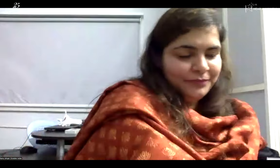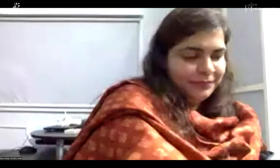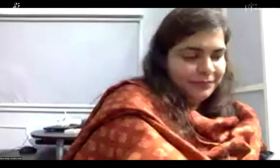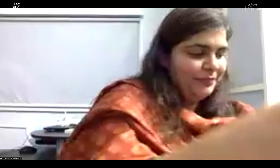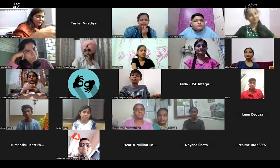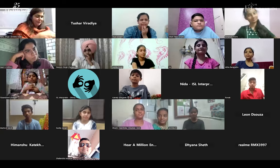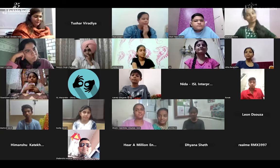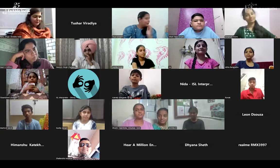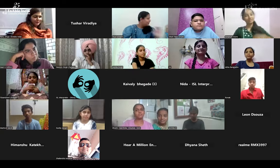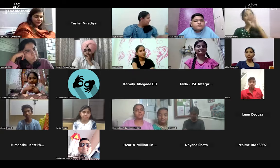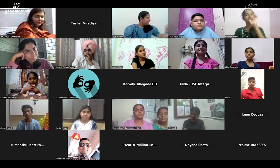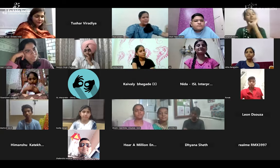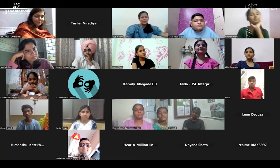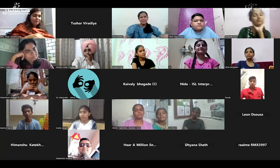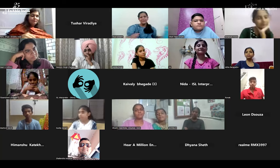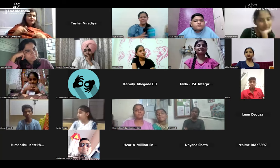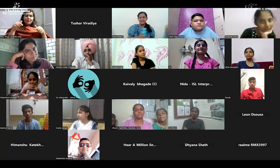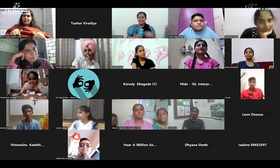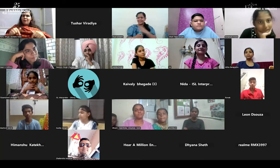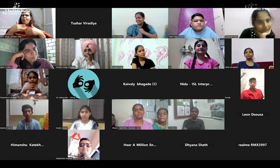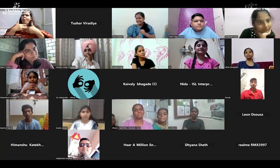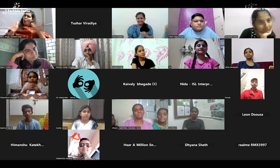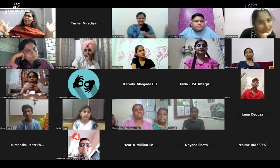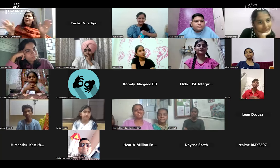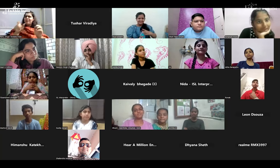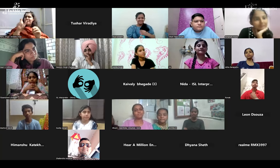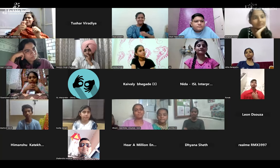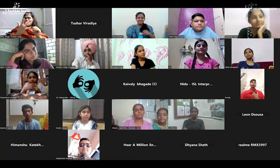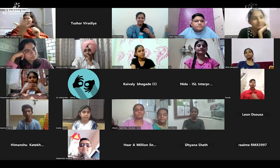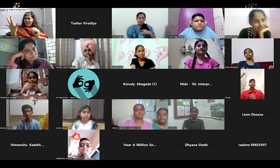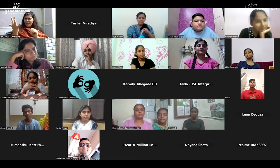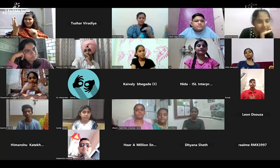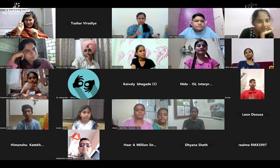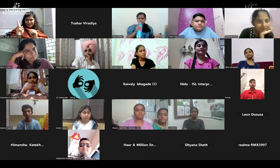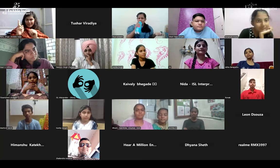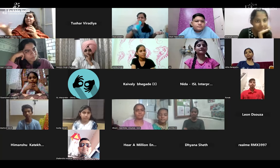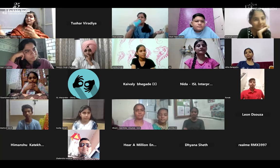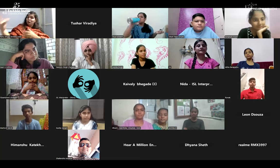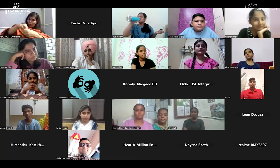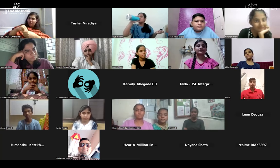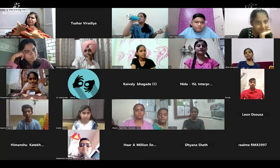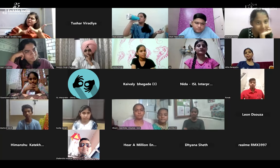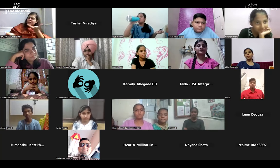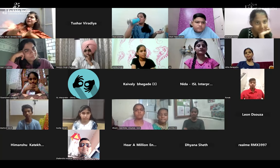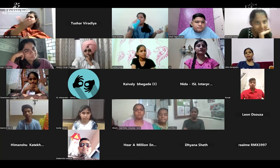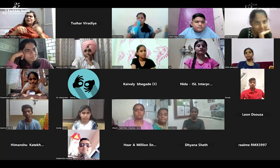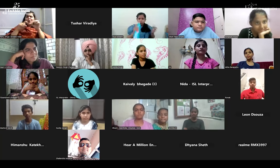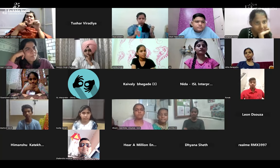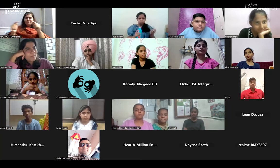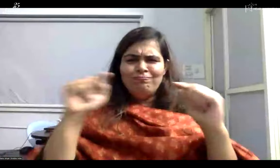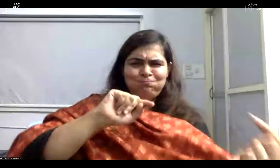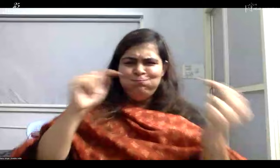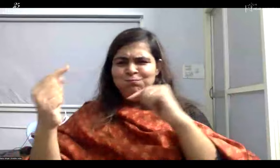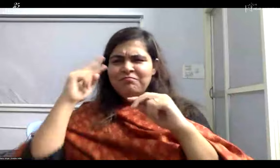and yeah, there's something different there, and I would want really love to go there. And also their language, English,